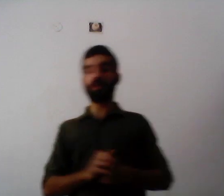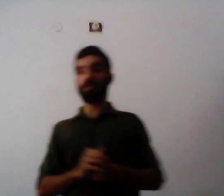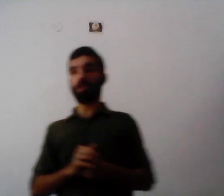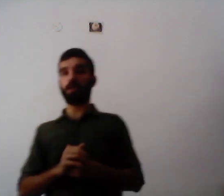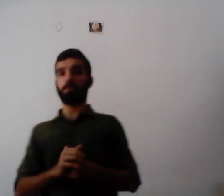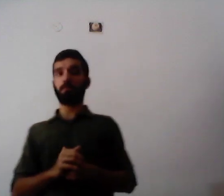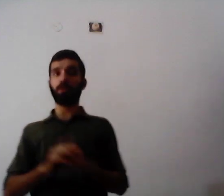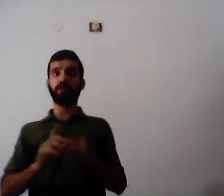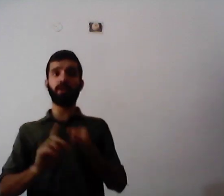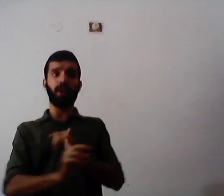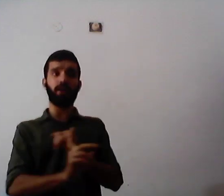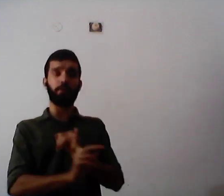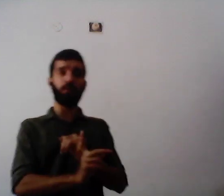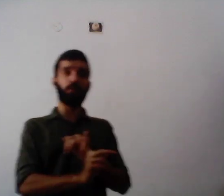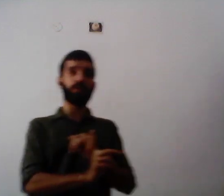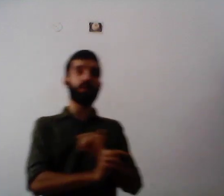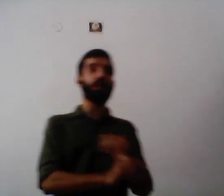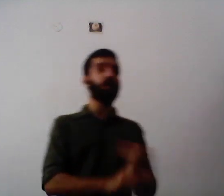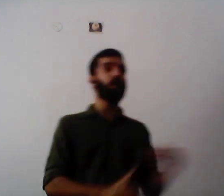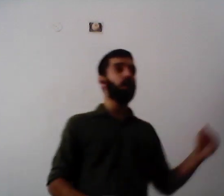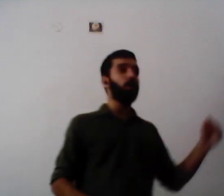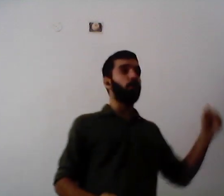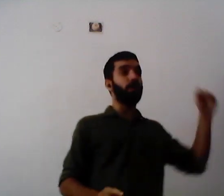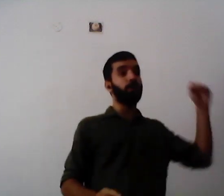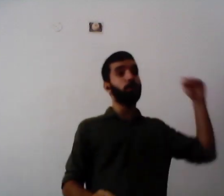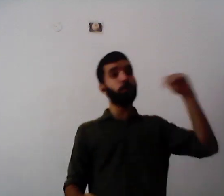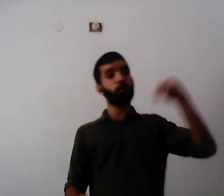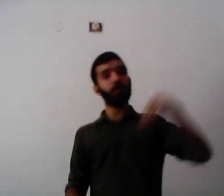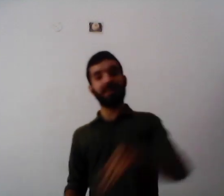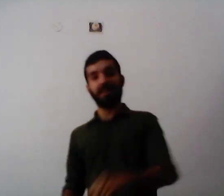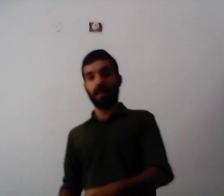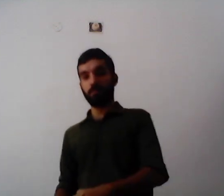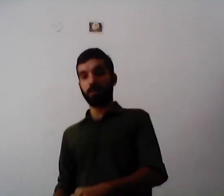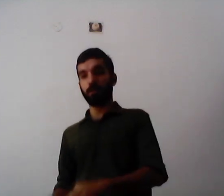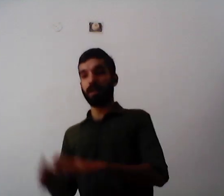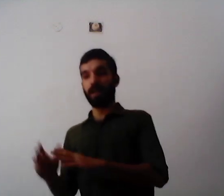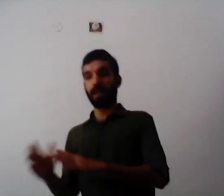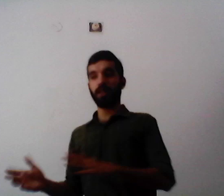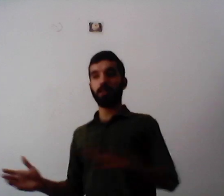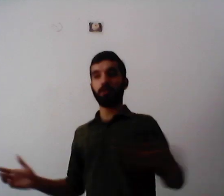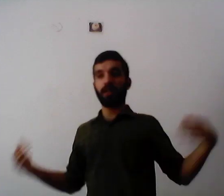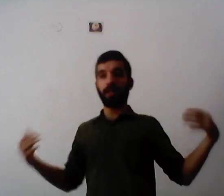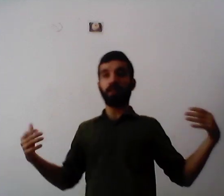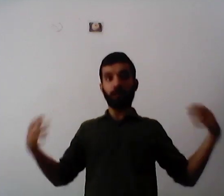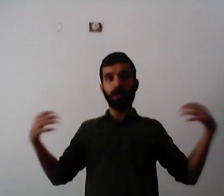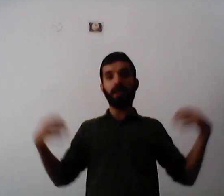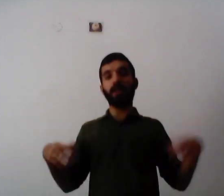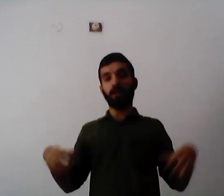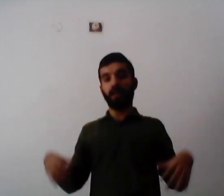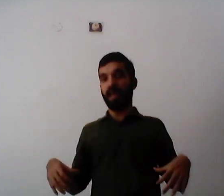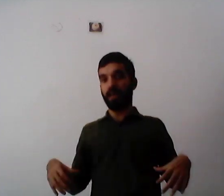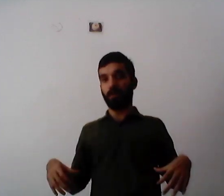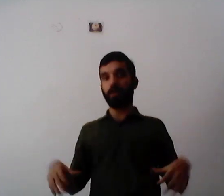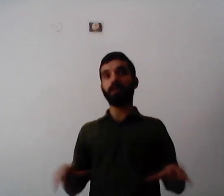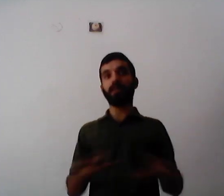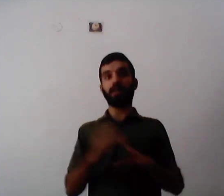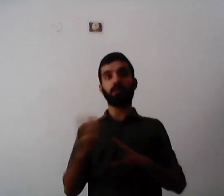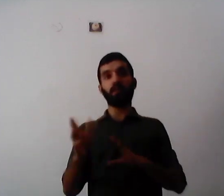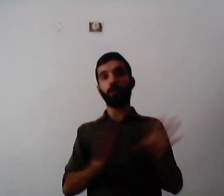NCERT. What is it? I'll repeat once again. When you go to a depth, you are carrying if you are carrying air, okay, that is why you